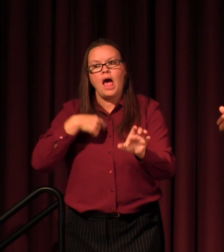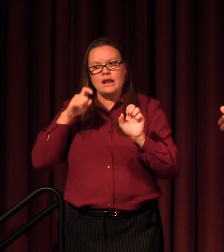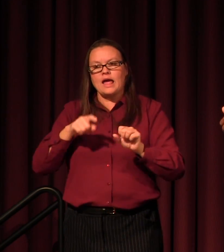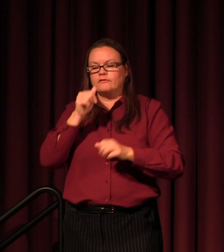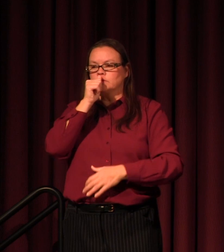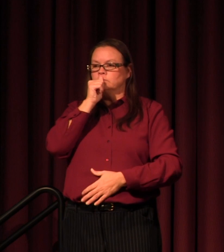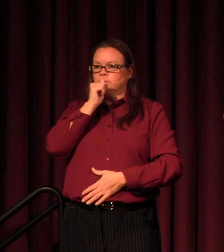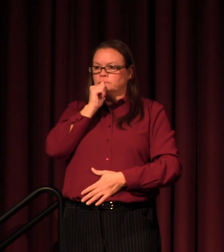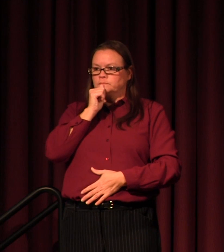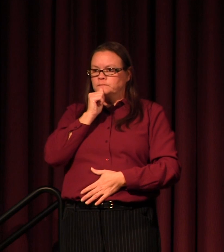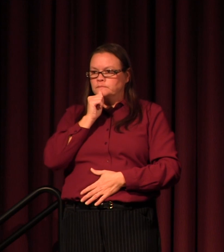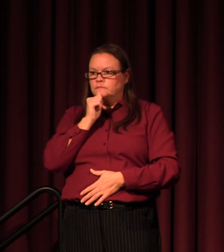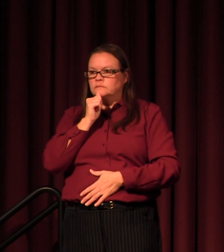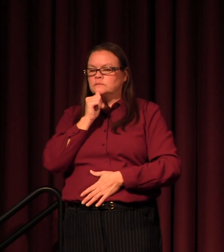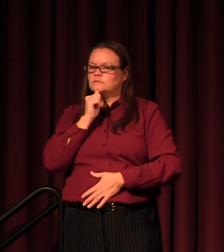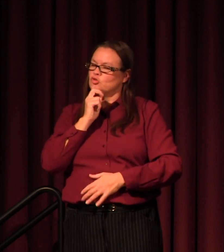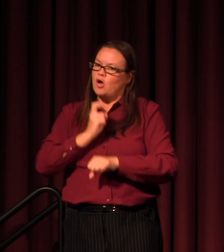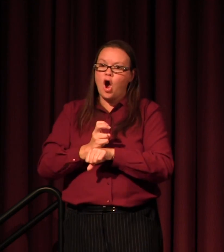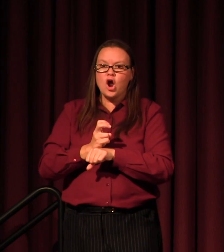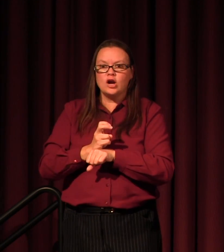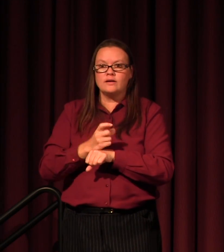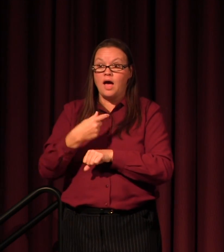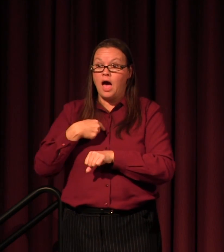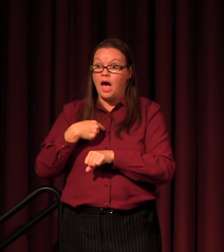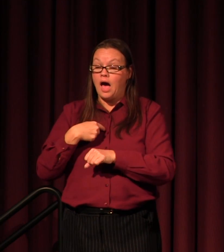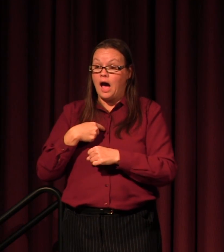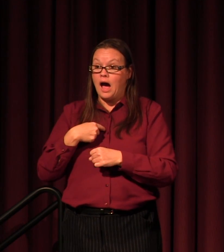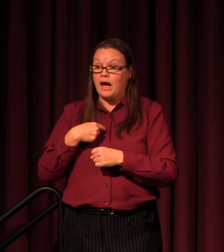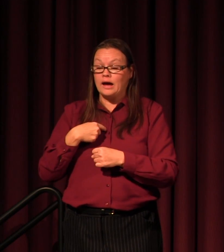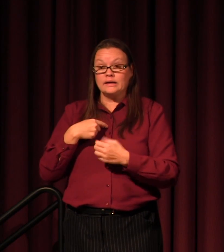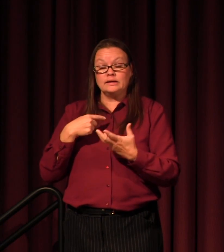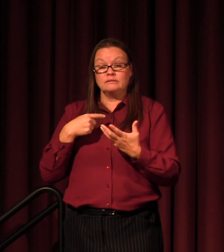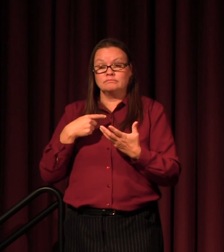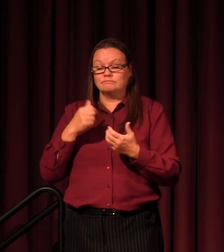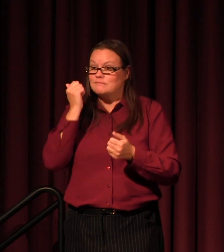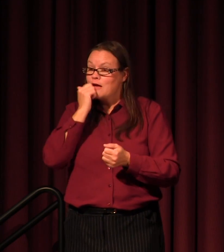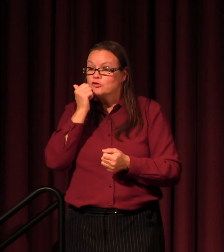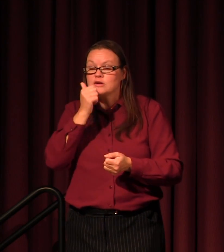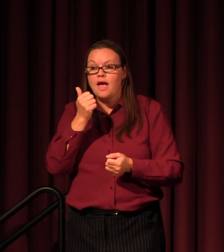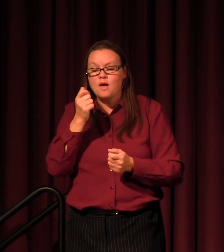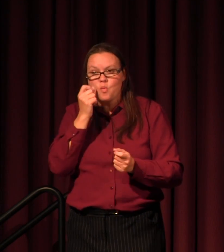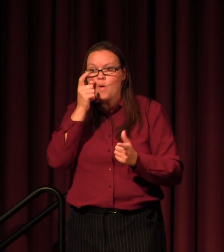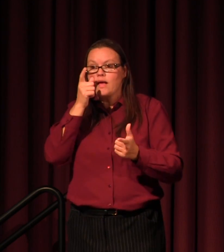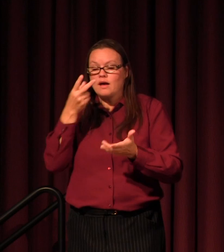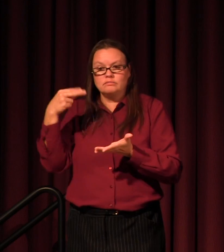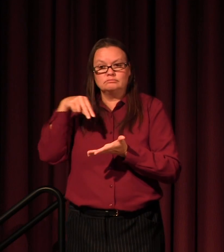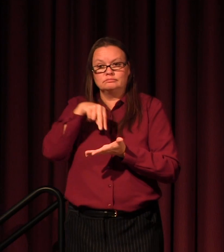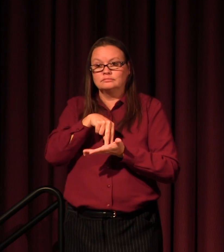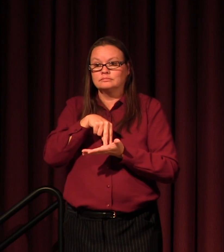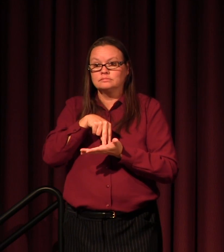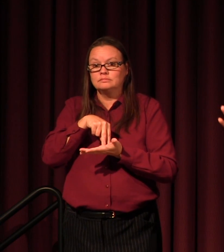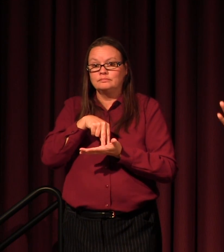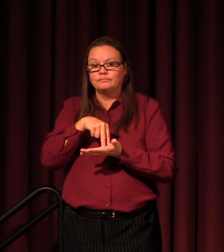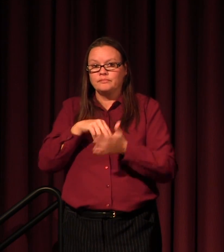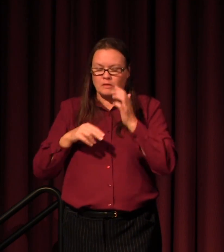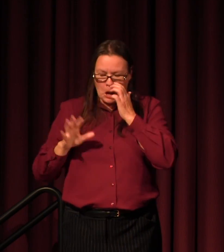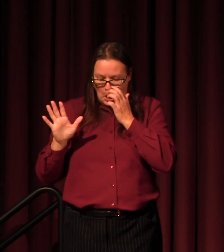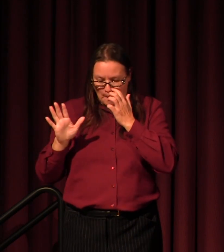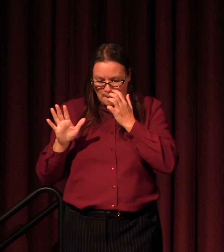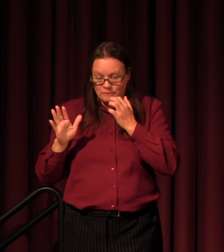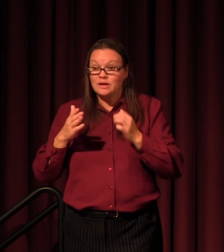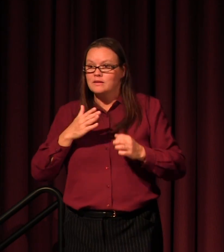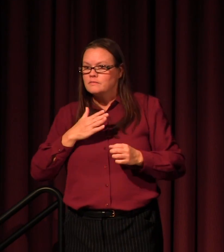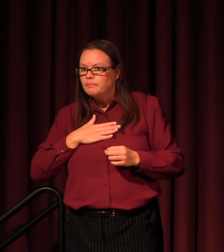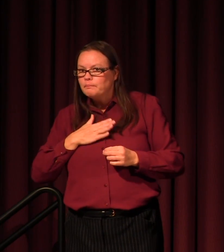I will not say I've overcome it. It's a constant battle. I get up every day. And I, you know, again, I'm not trying to impose my thing on other people.